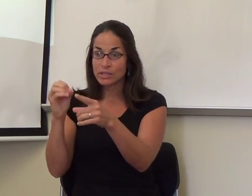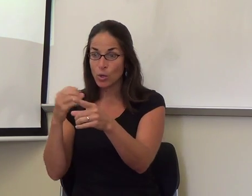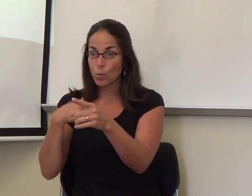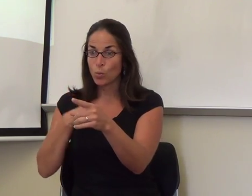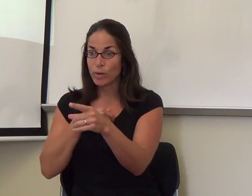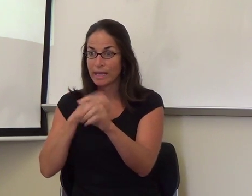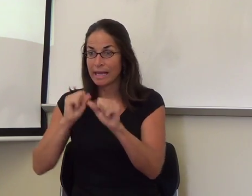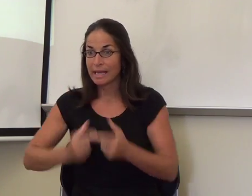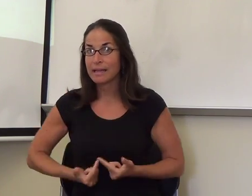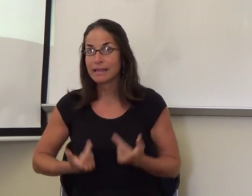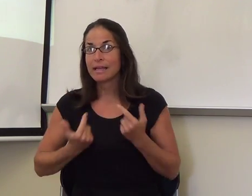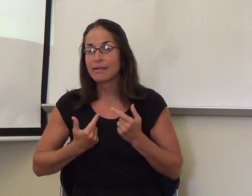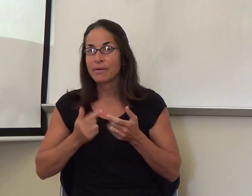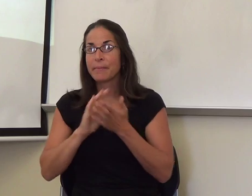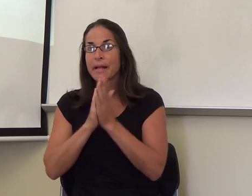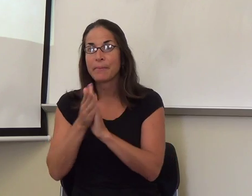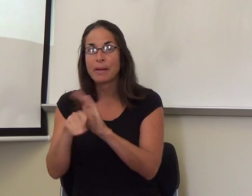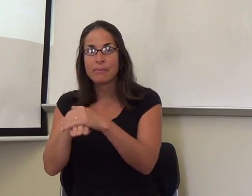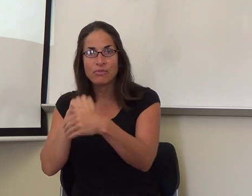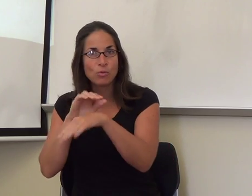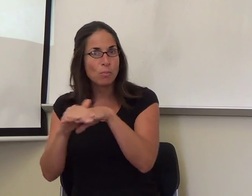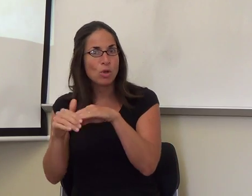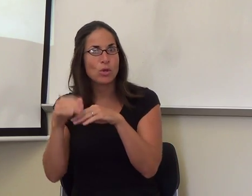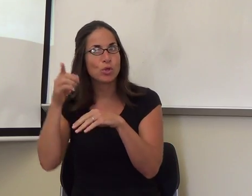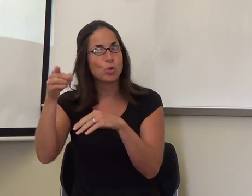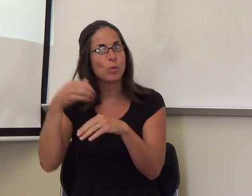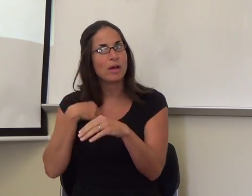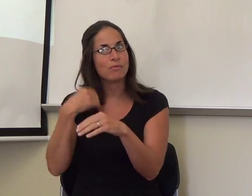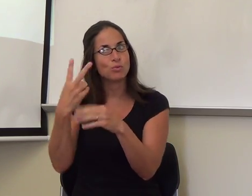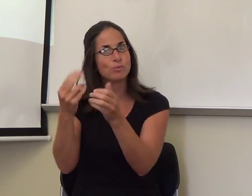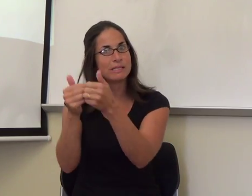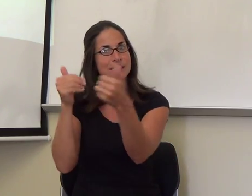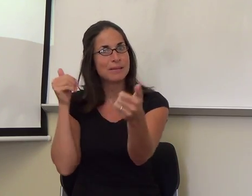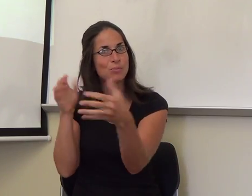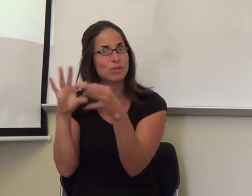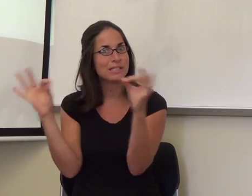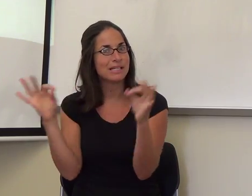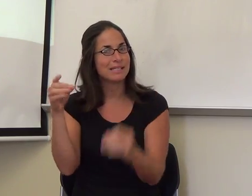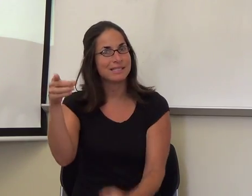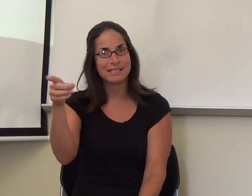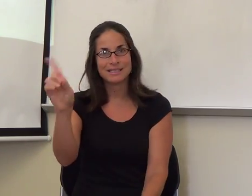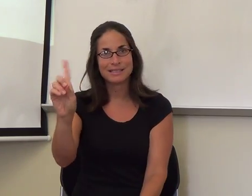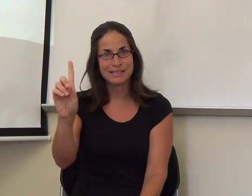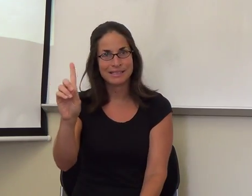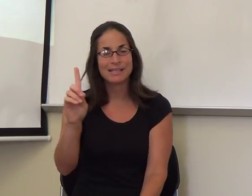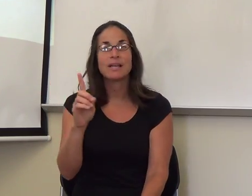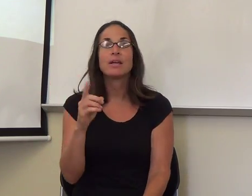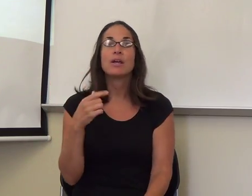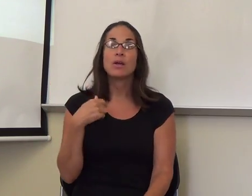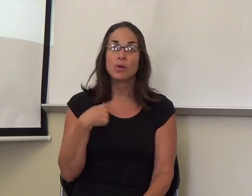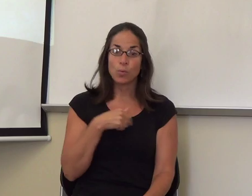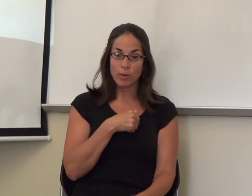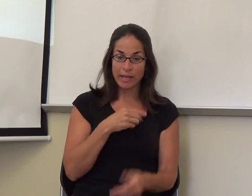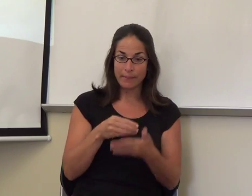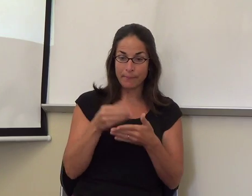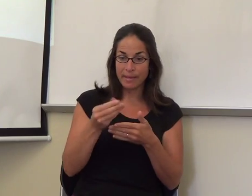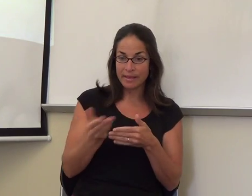2 sentences, so you have to change it around. We buy things so that we can be